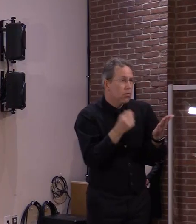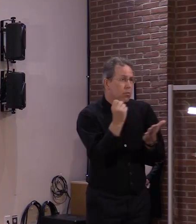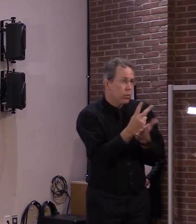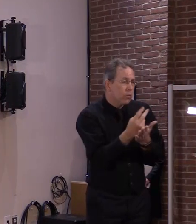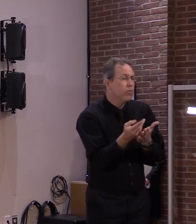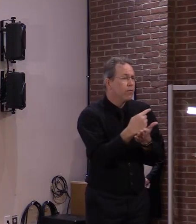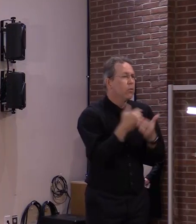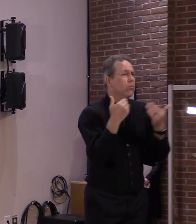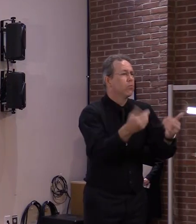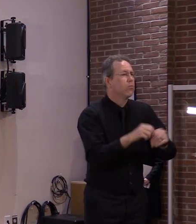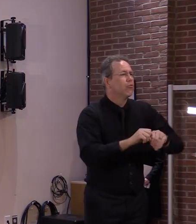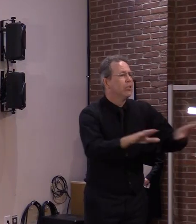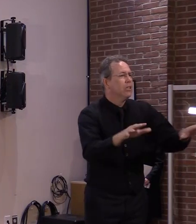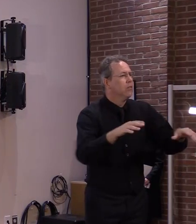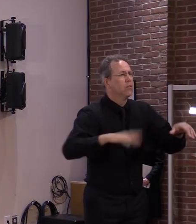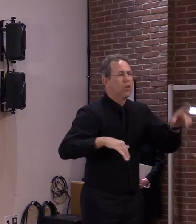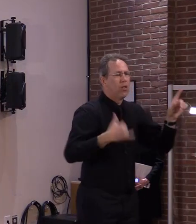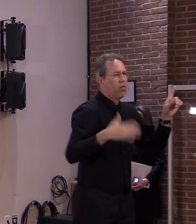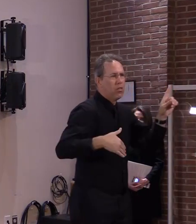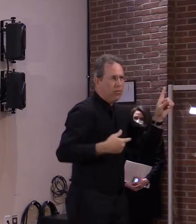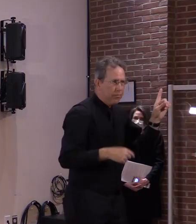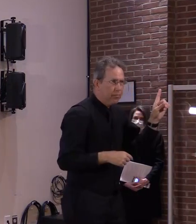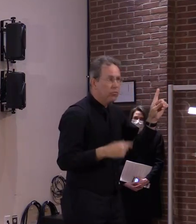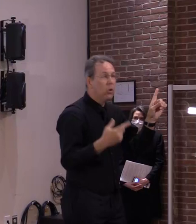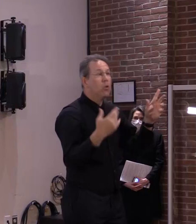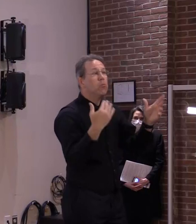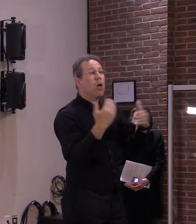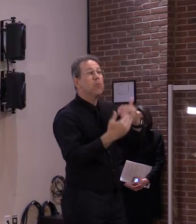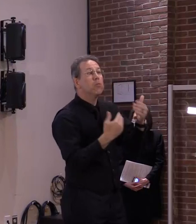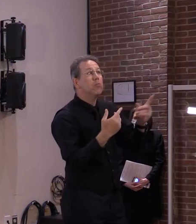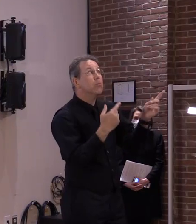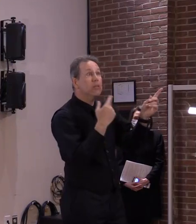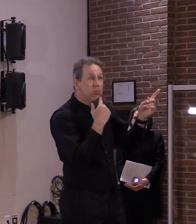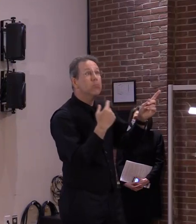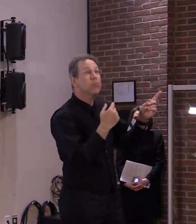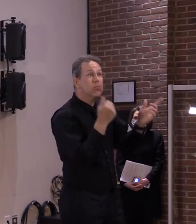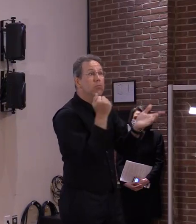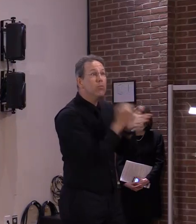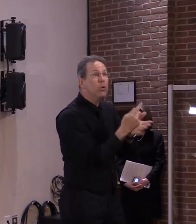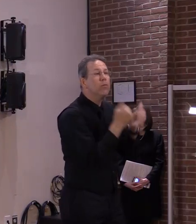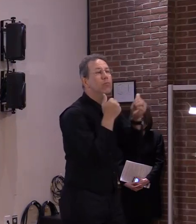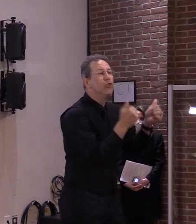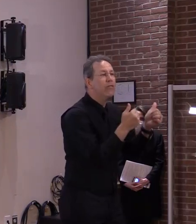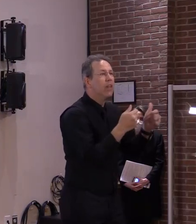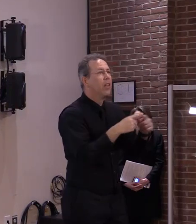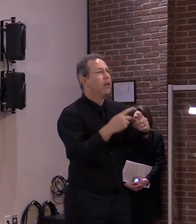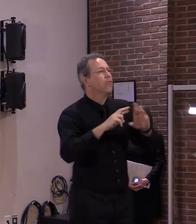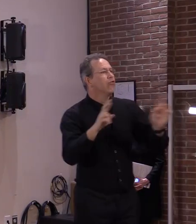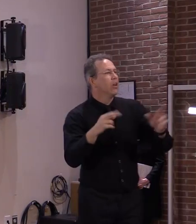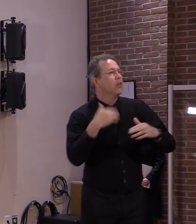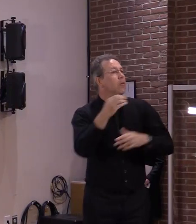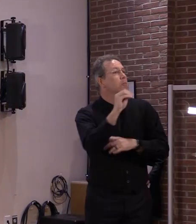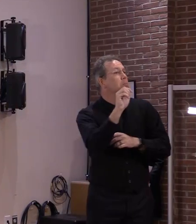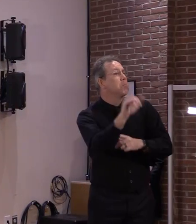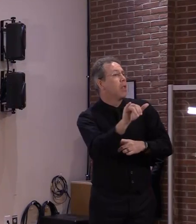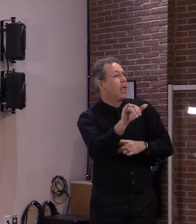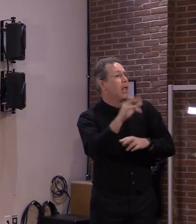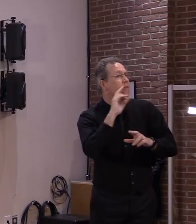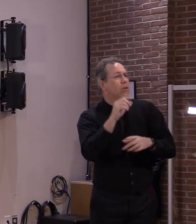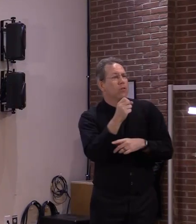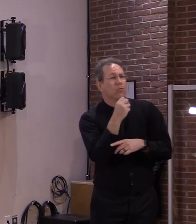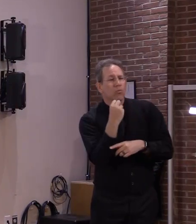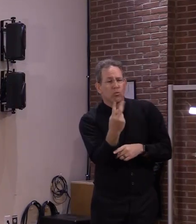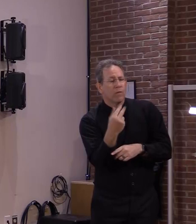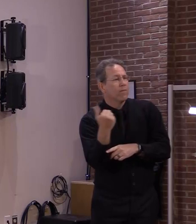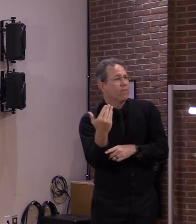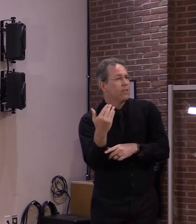us to start vaccinating this age group sometime in May or in June. This will not only help us achieve